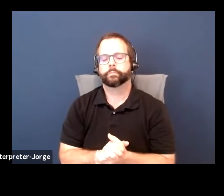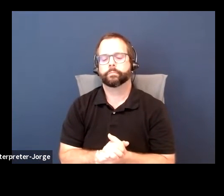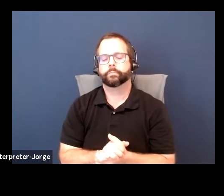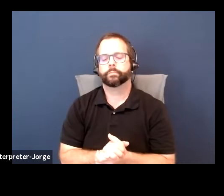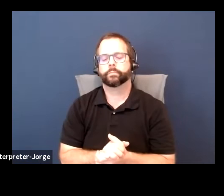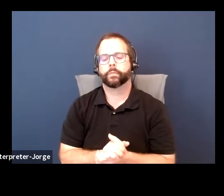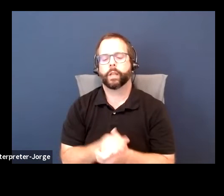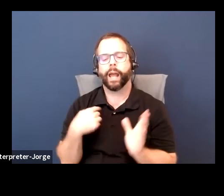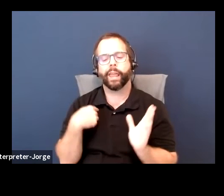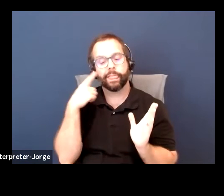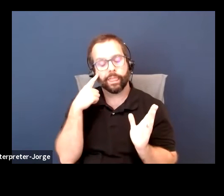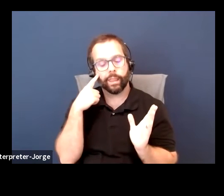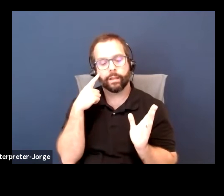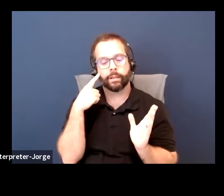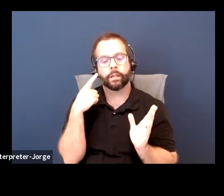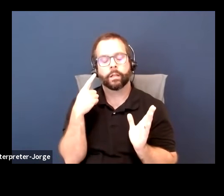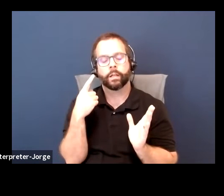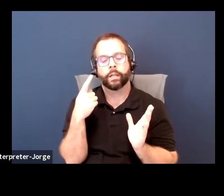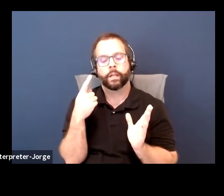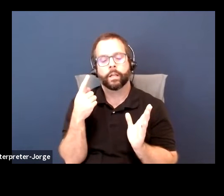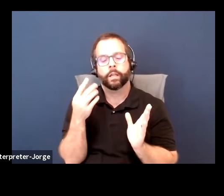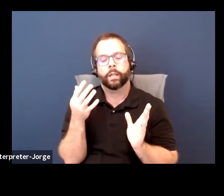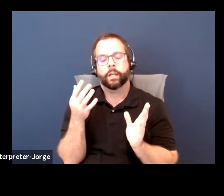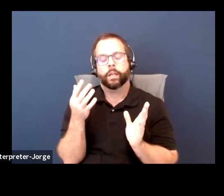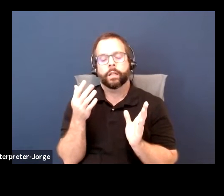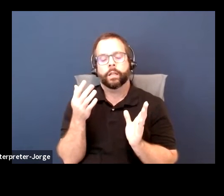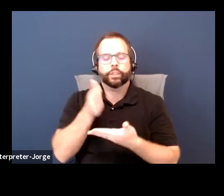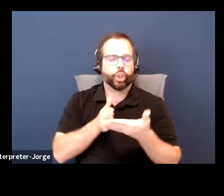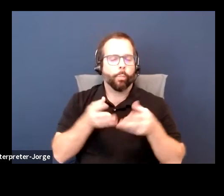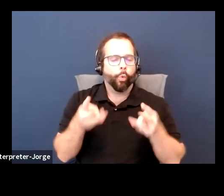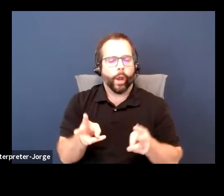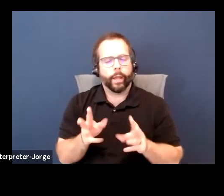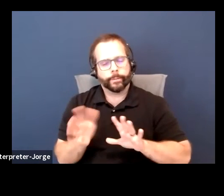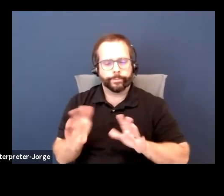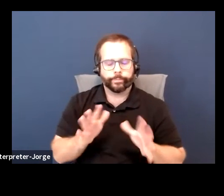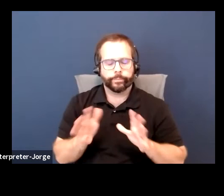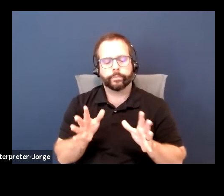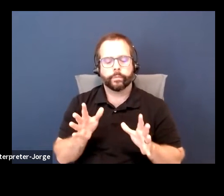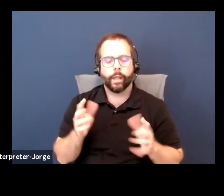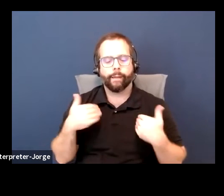I think that there in some fashion that there's around